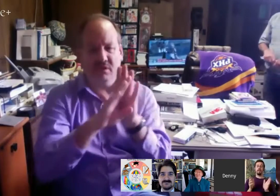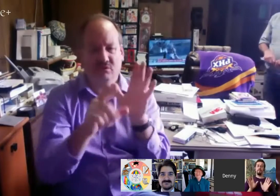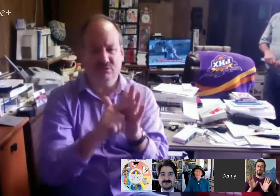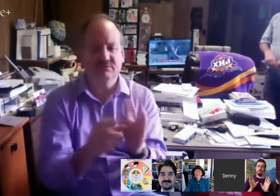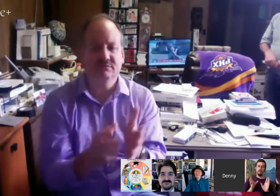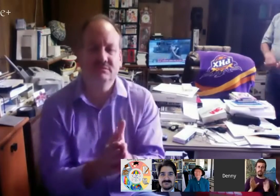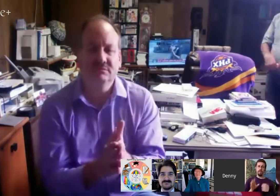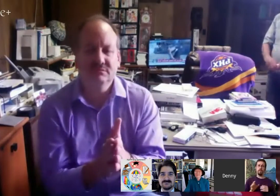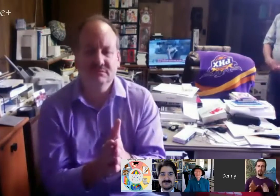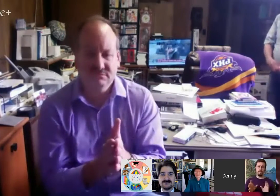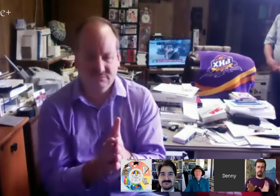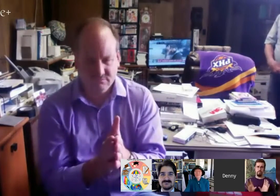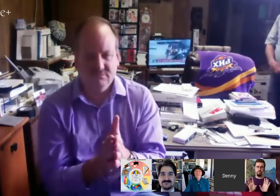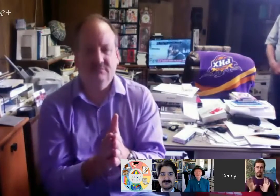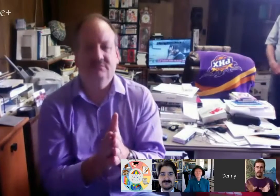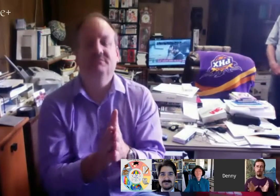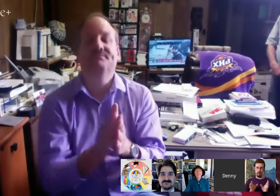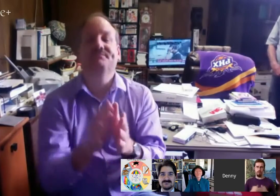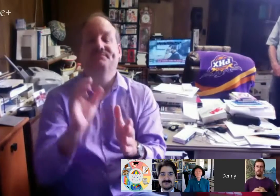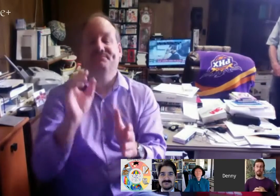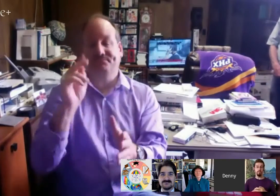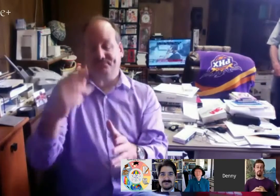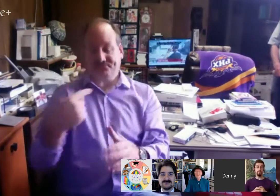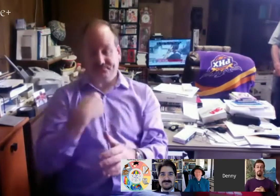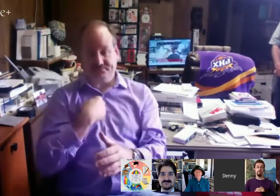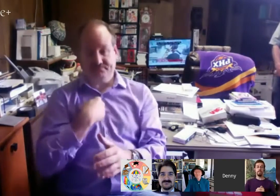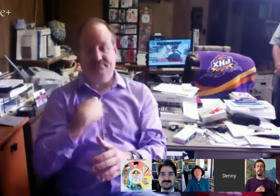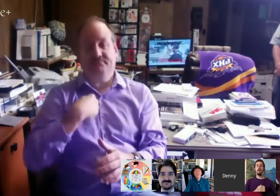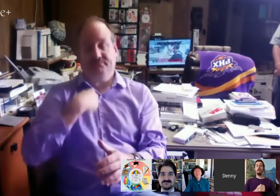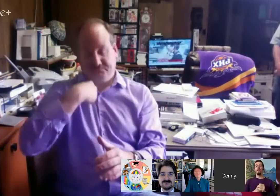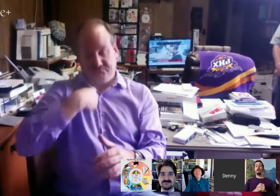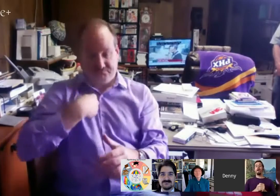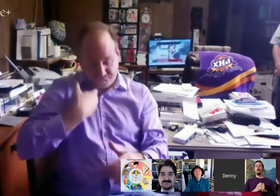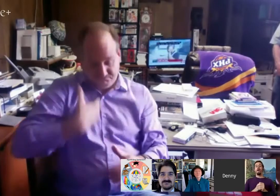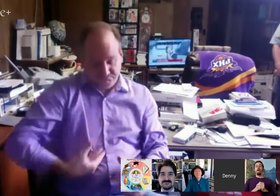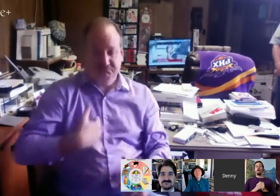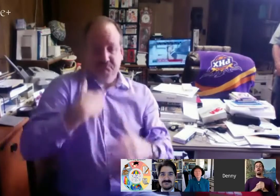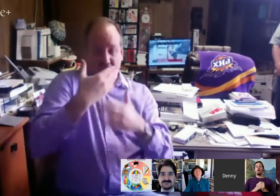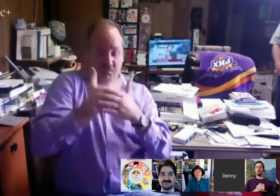So let me give you a little bit of a background on this.